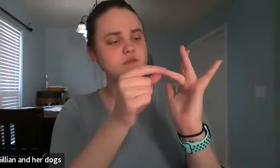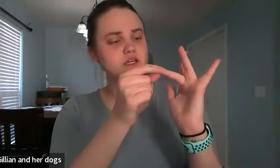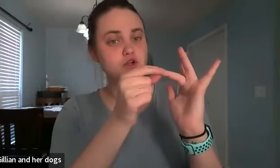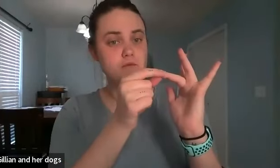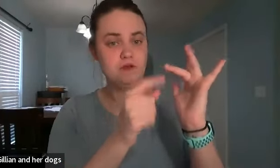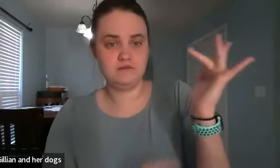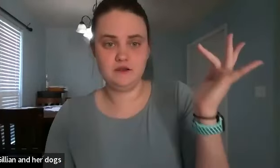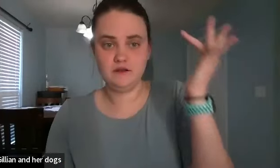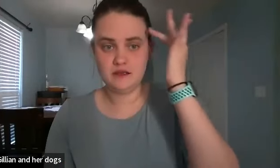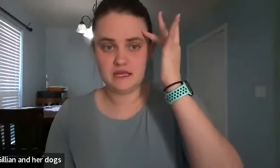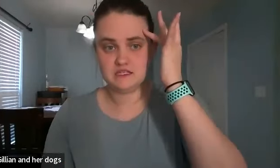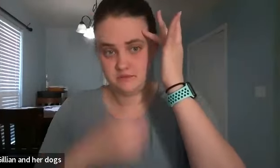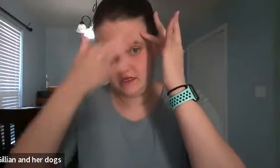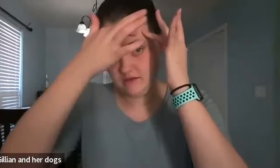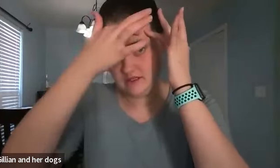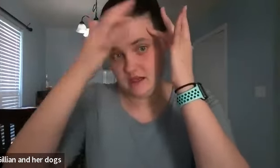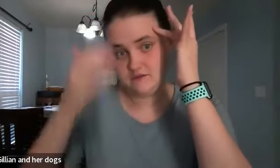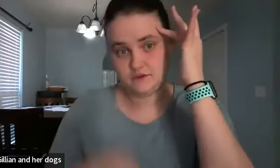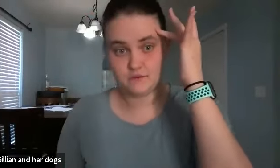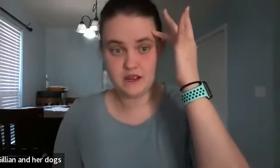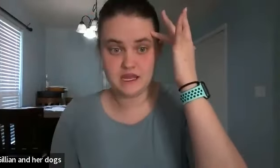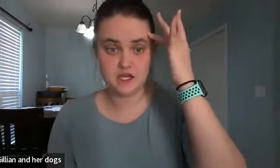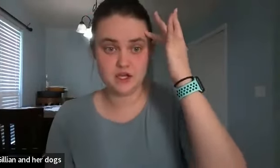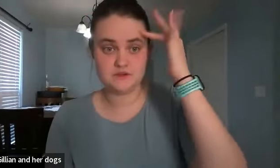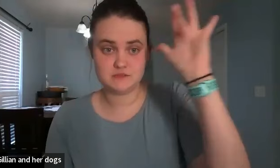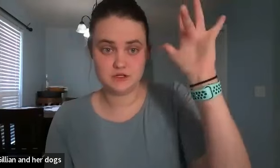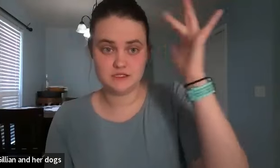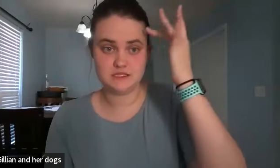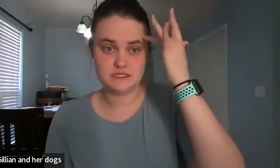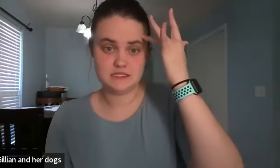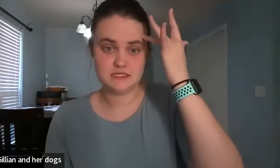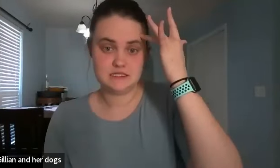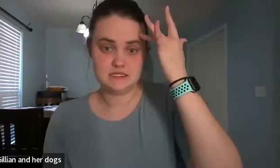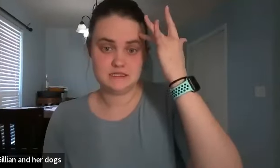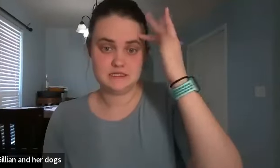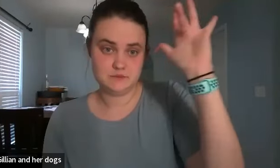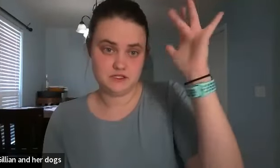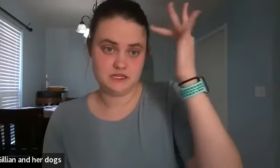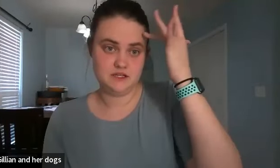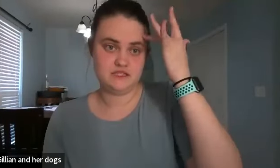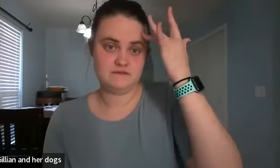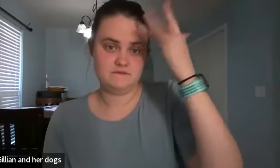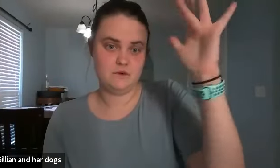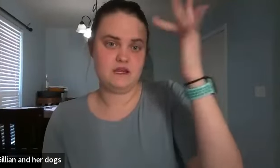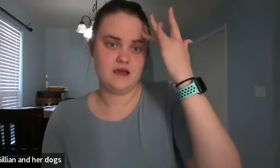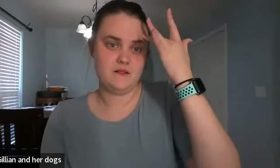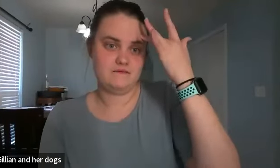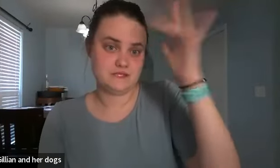be your middle finger. It's going to be at the side of your forehead, and you go smart. And you stick it forward. Yeah.